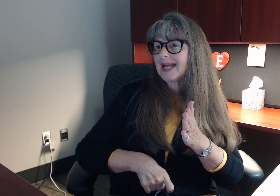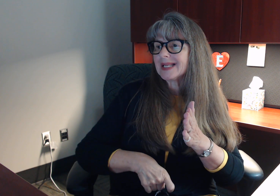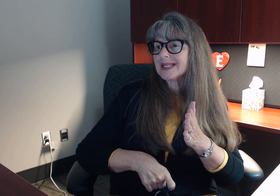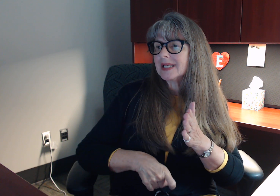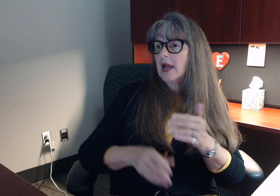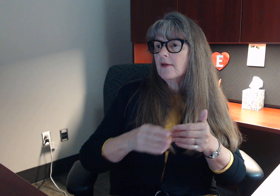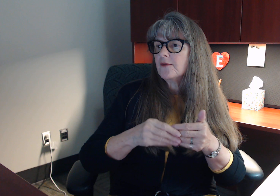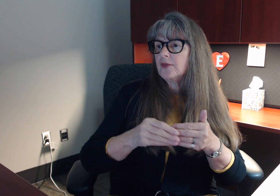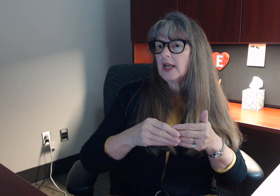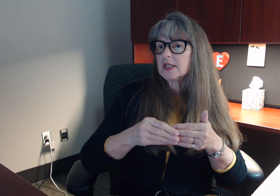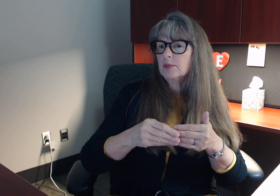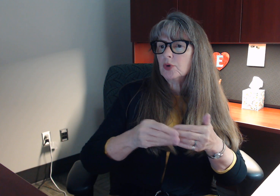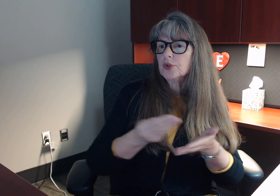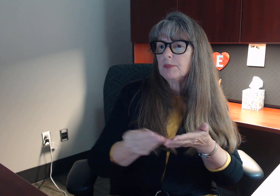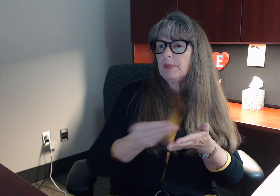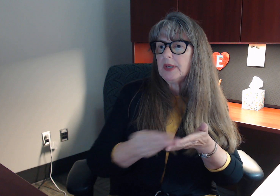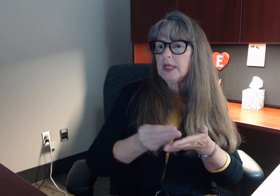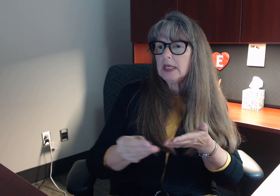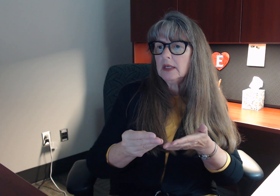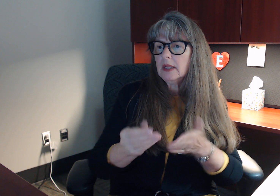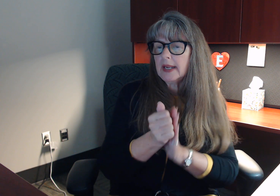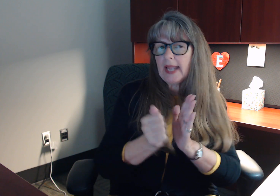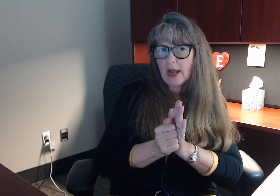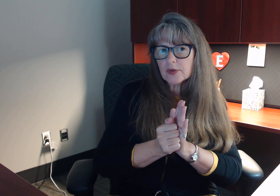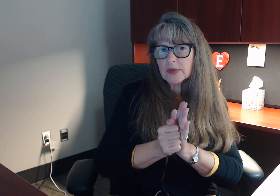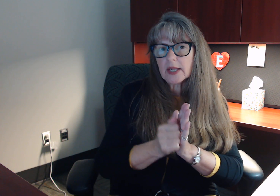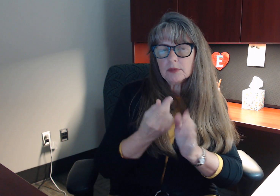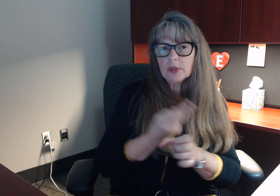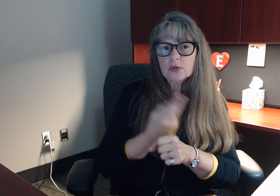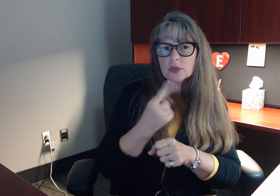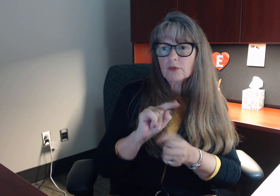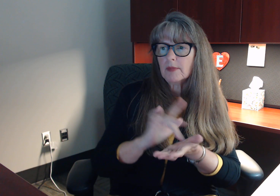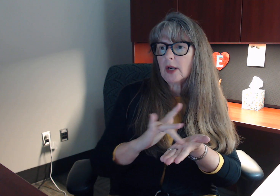tax flexible spending accounts, and that can be used for medical.